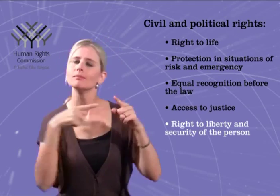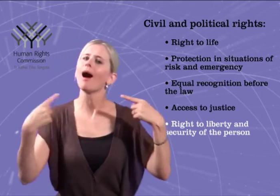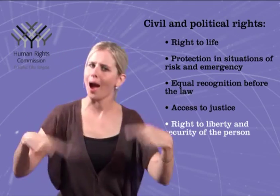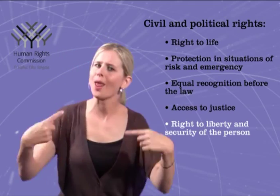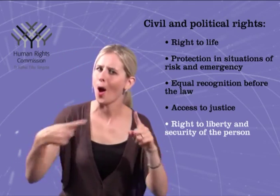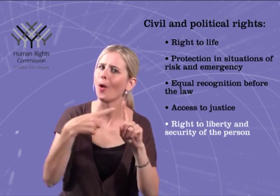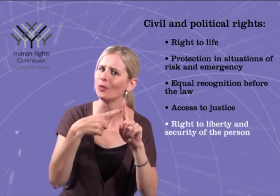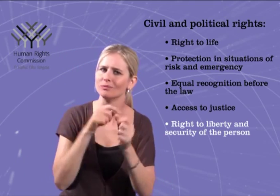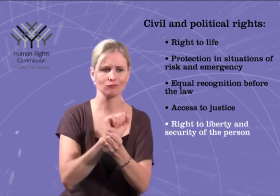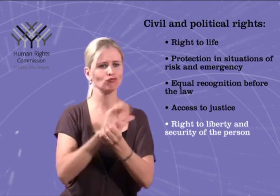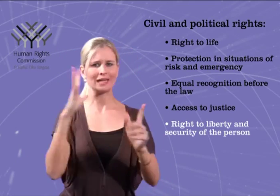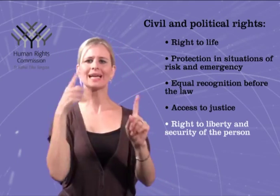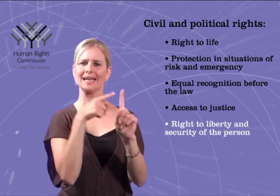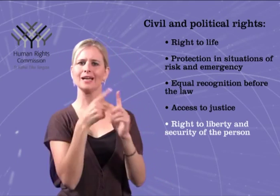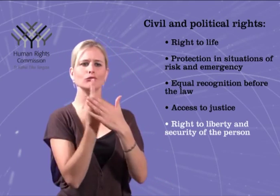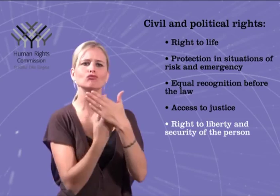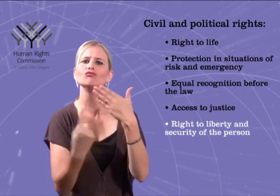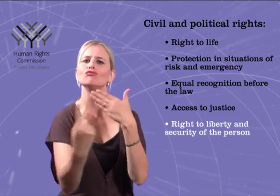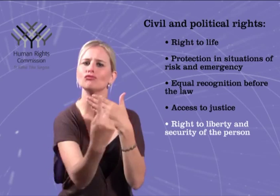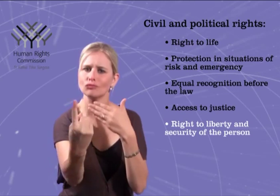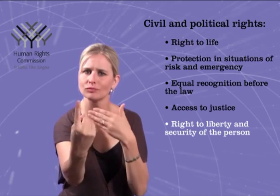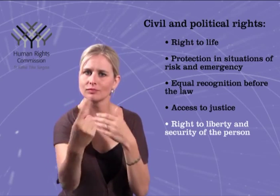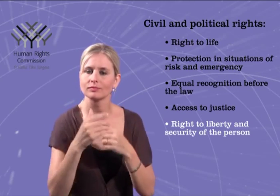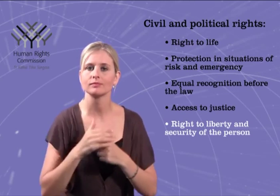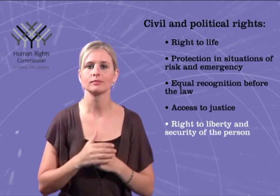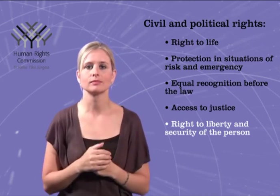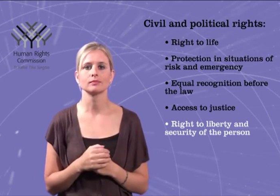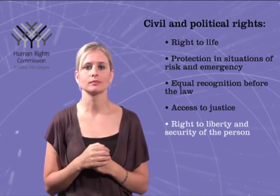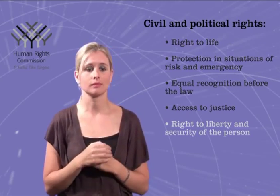right to liberty and security of person,